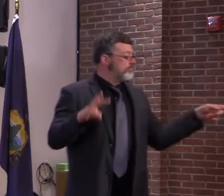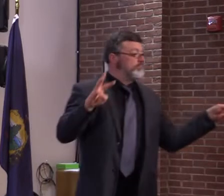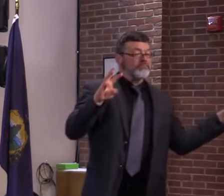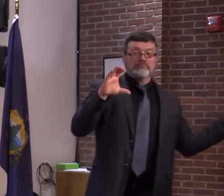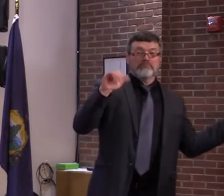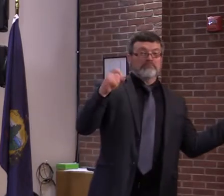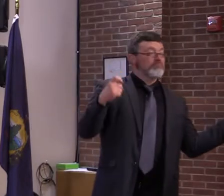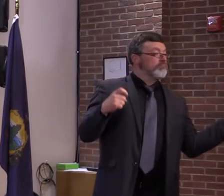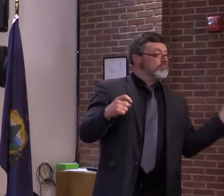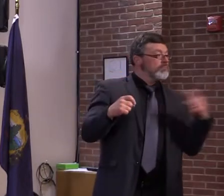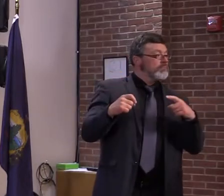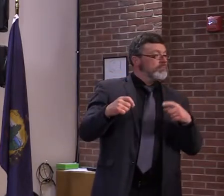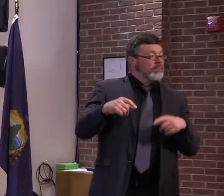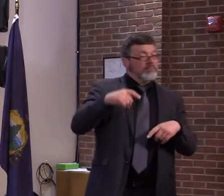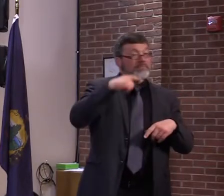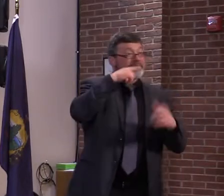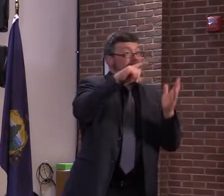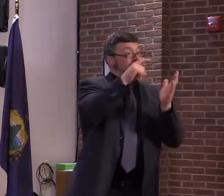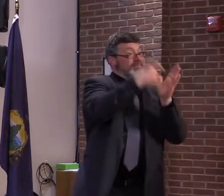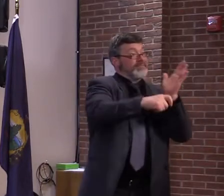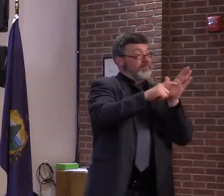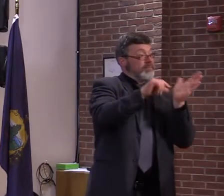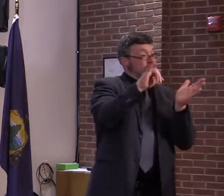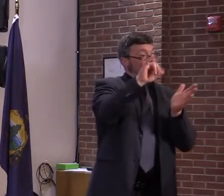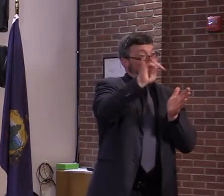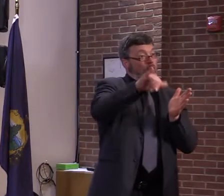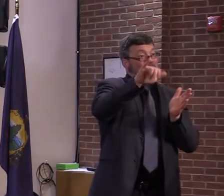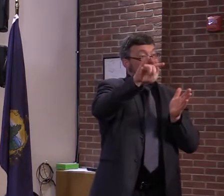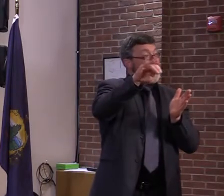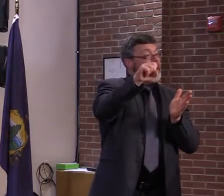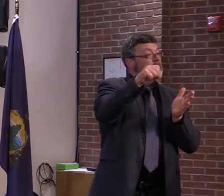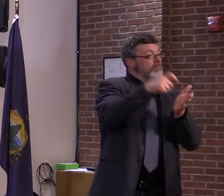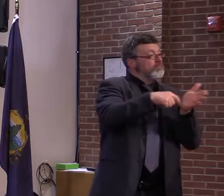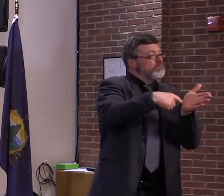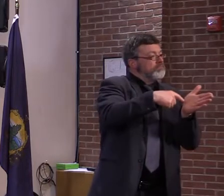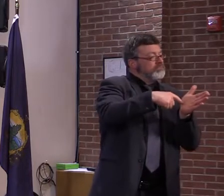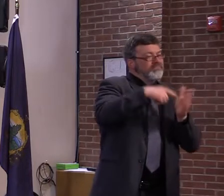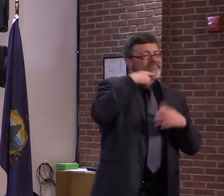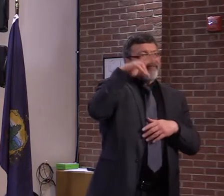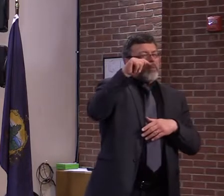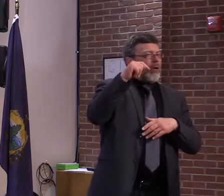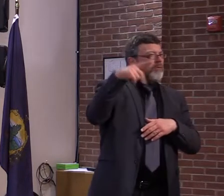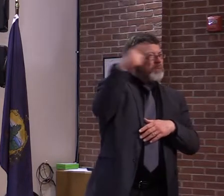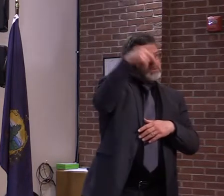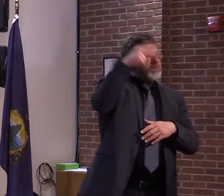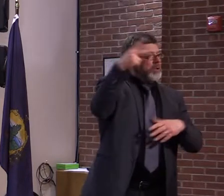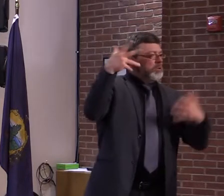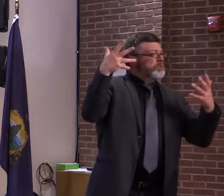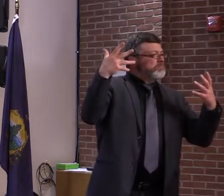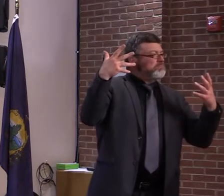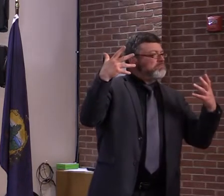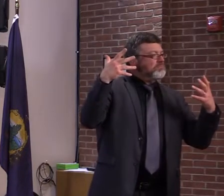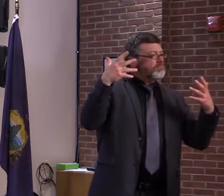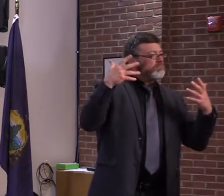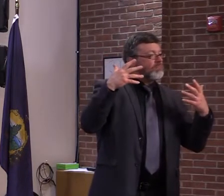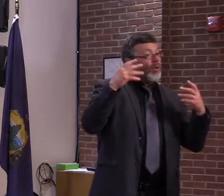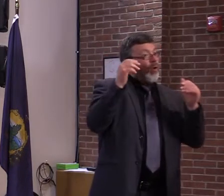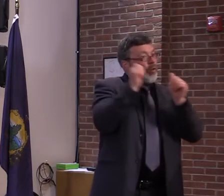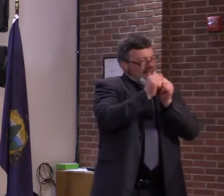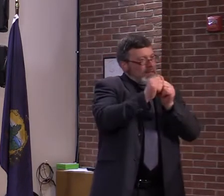York Times, as you might have seen, has Vermont rated as having the highest rate of spread. in the country right now, and we're already